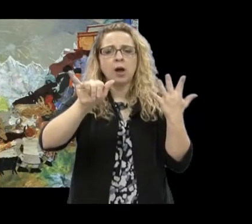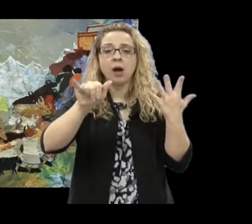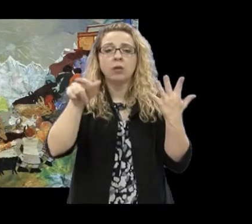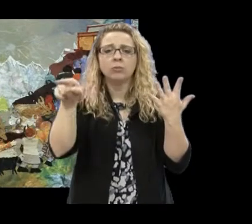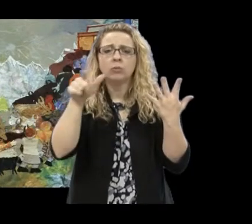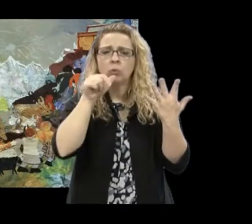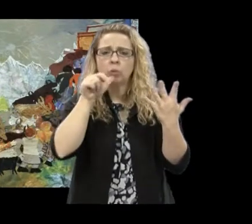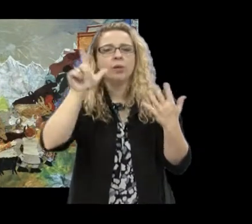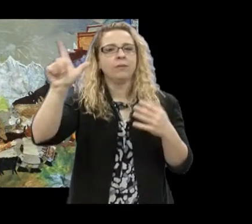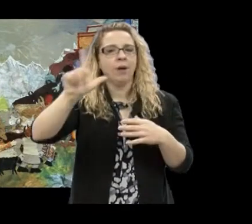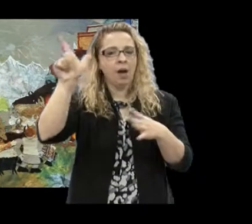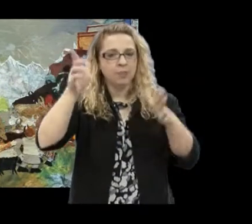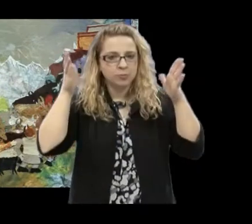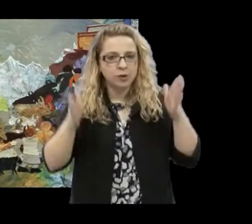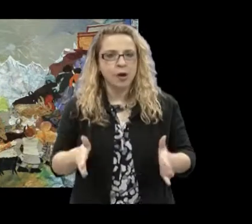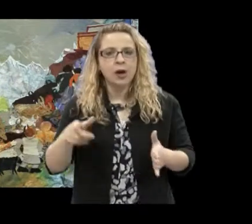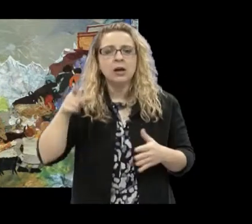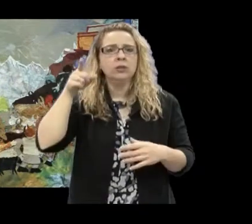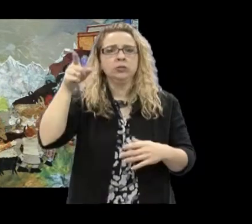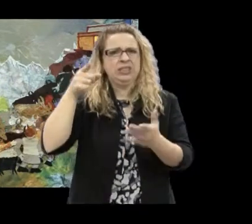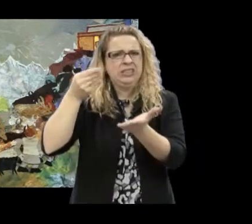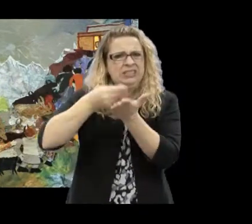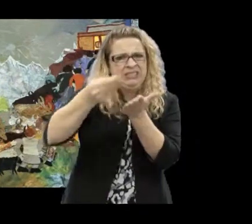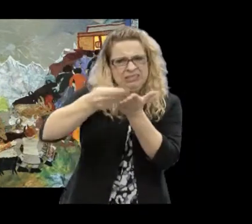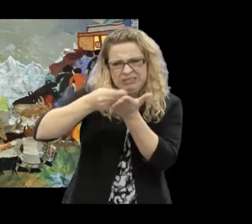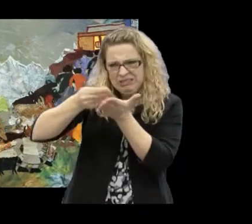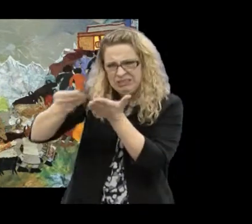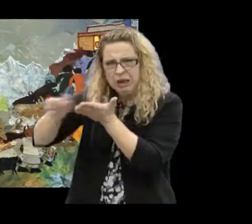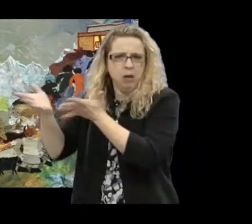Julia, the librarian who brought our books.